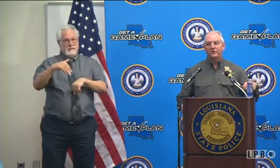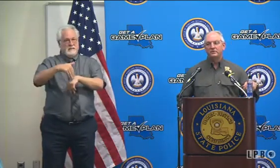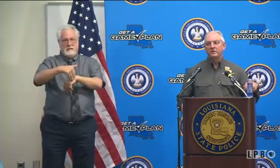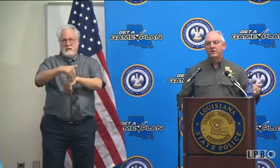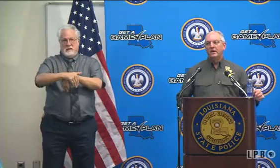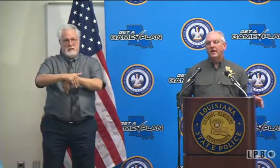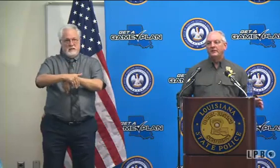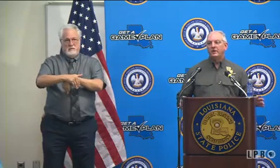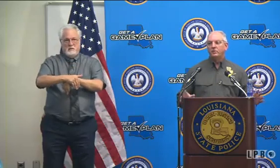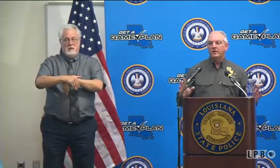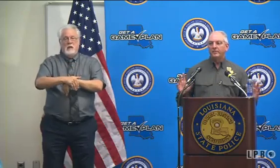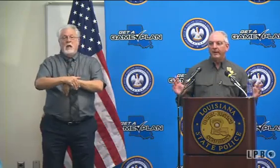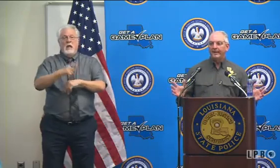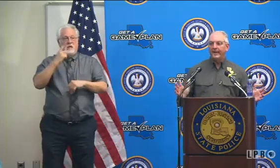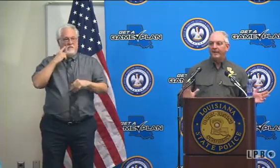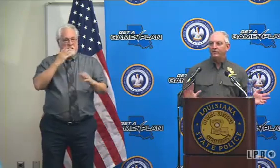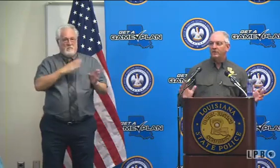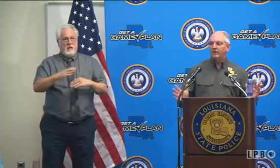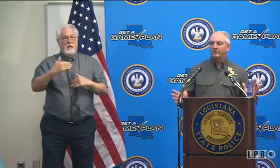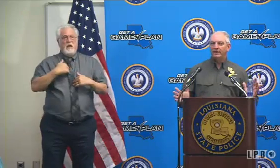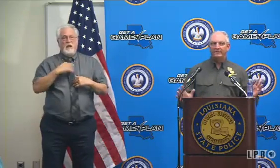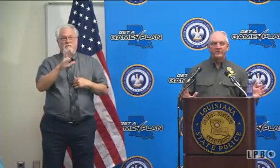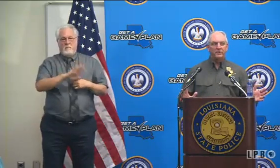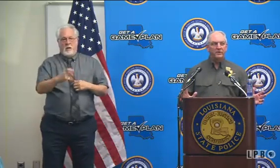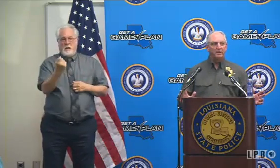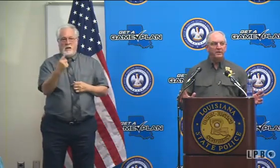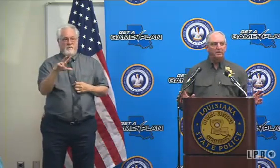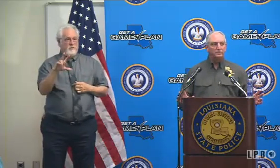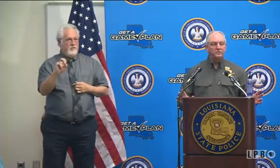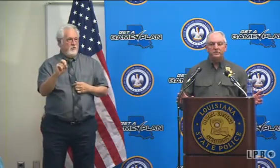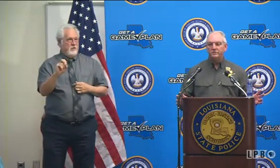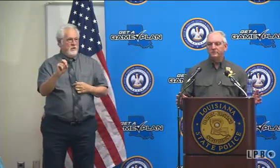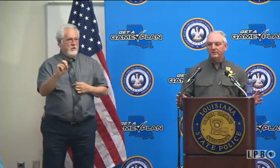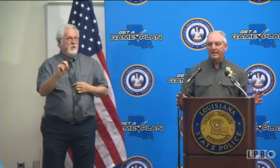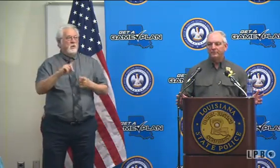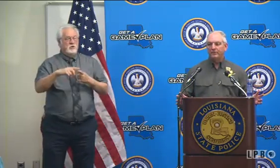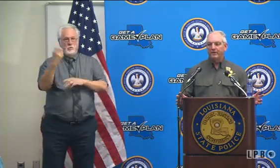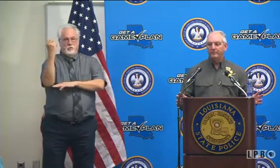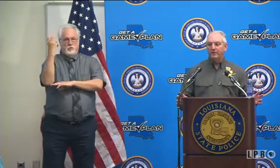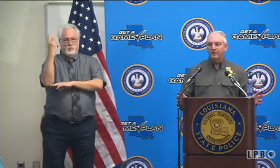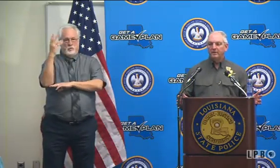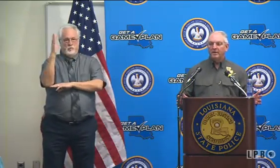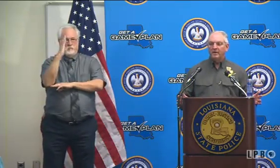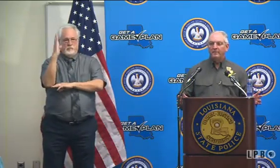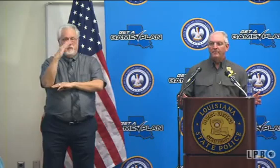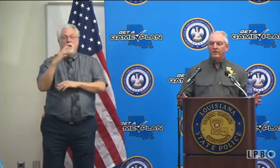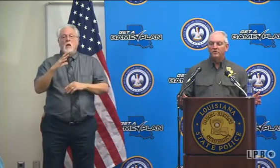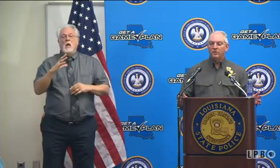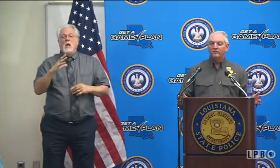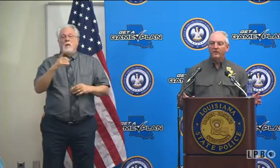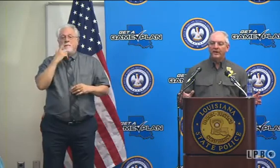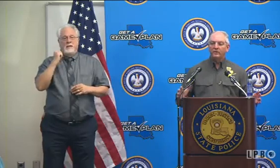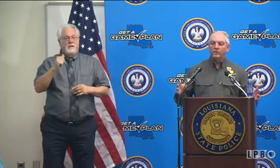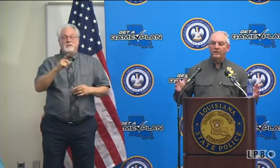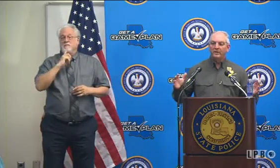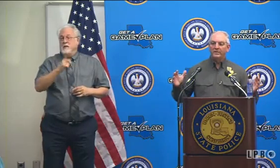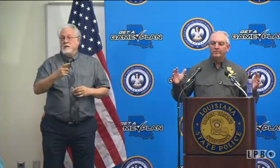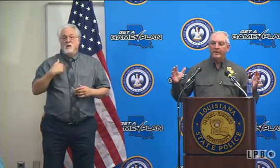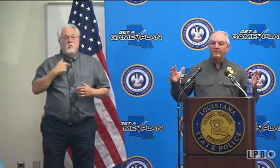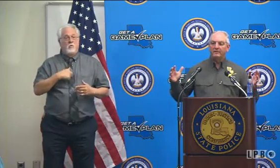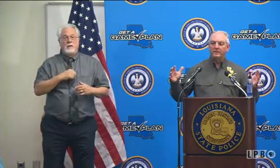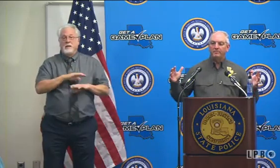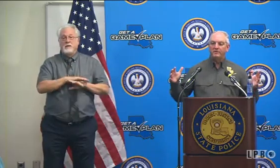press conference. I think we're going to plan to have one around the 11:30 to noon time frame because, quite frankly, we